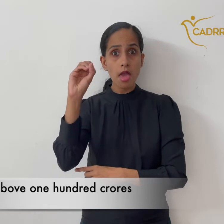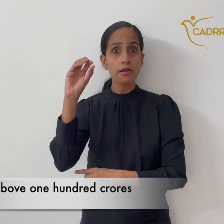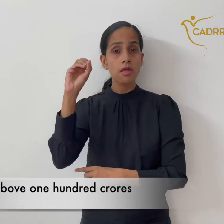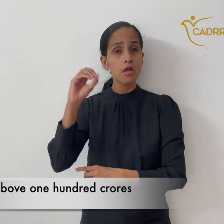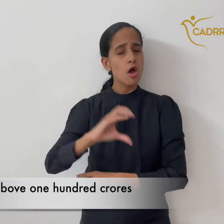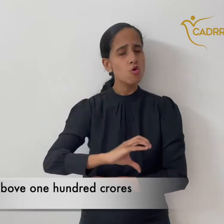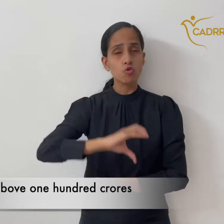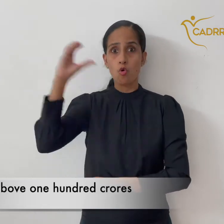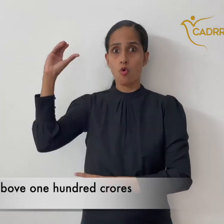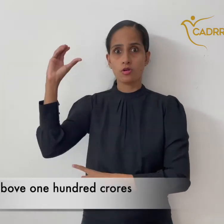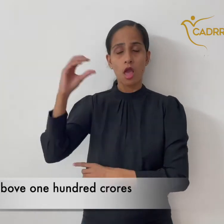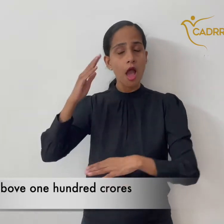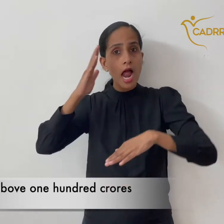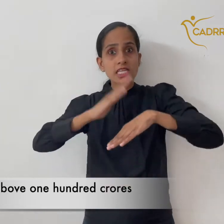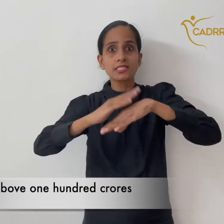100 crores,